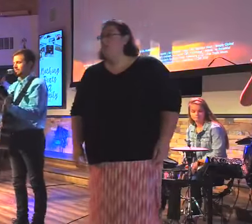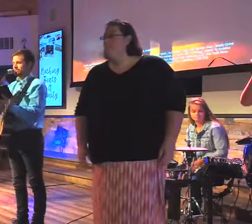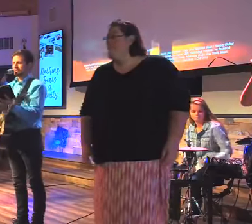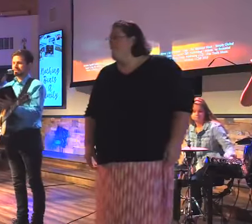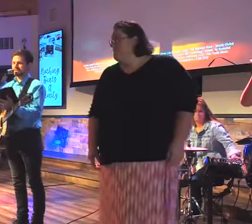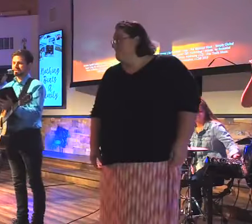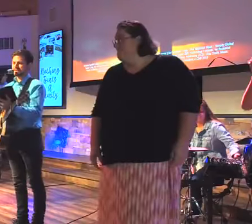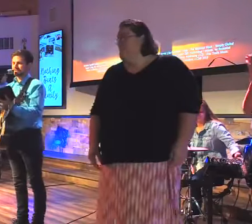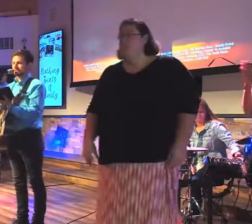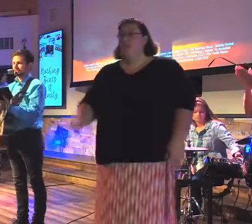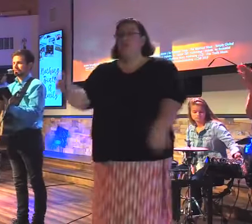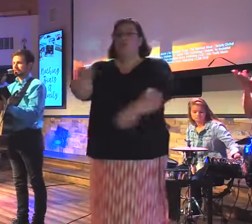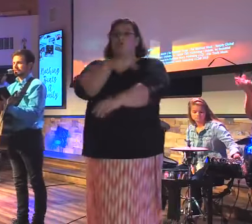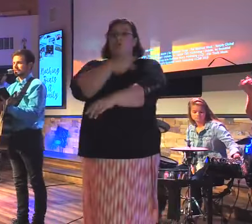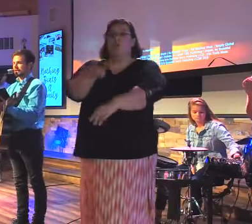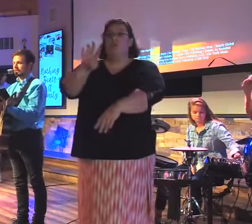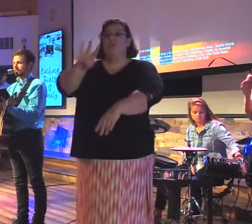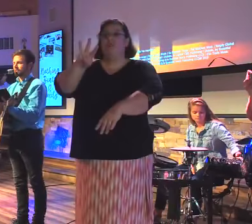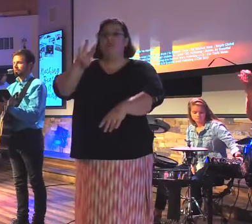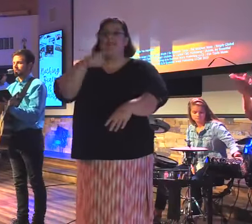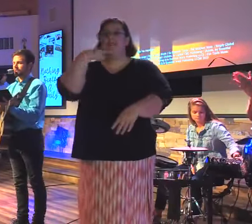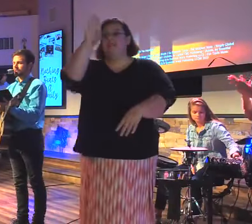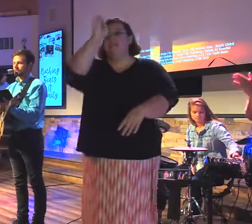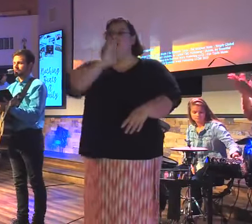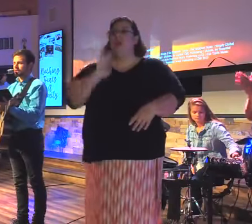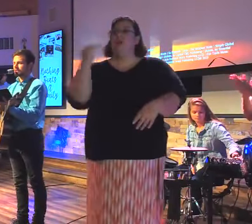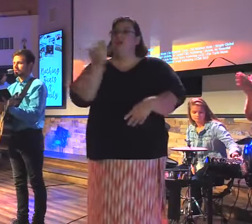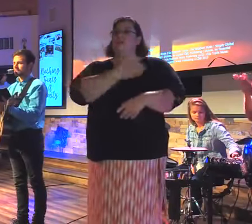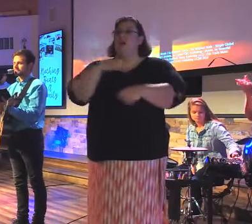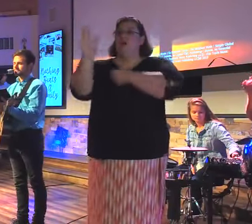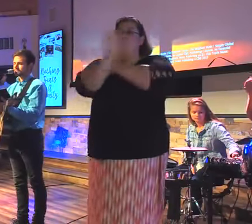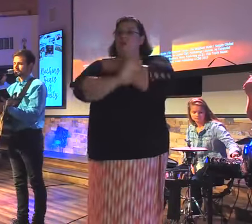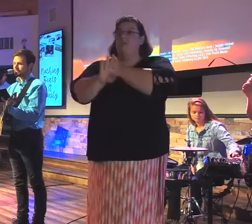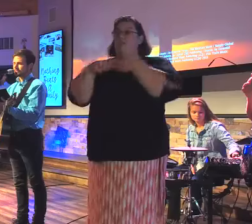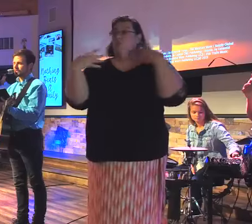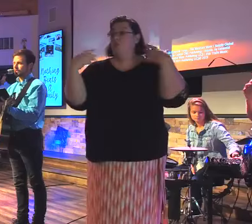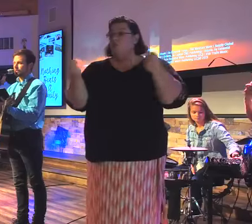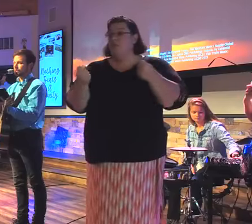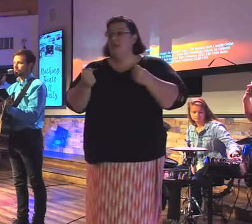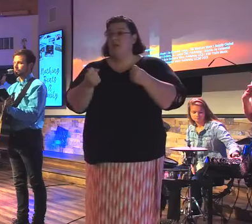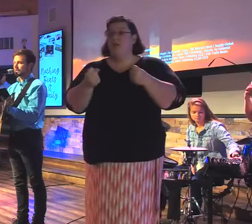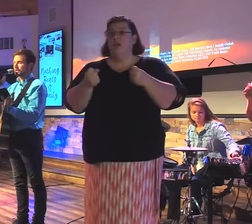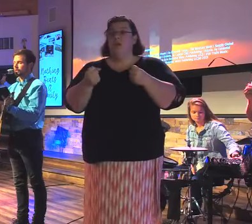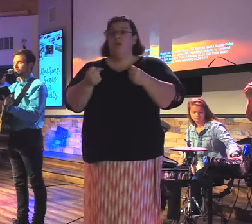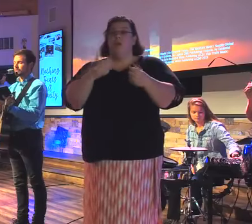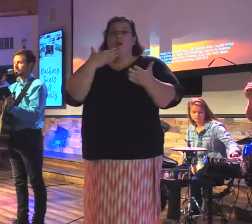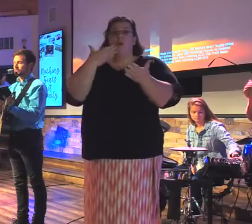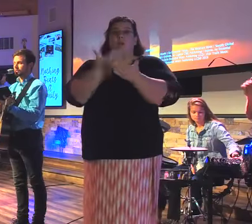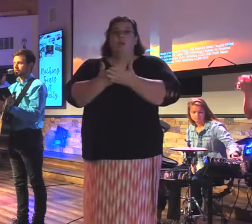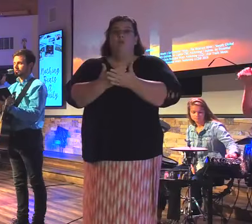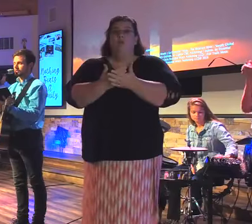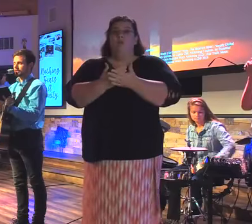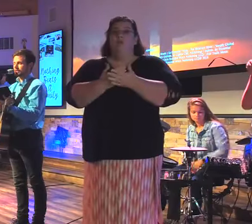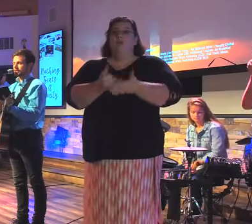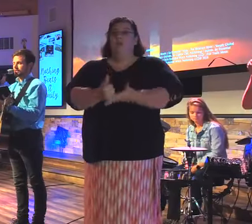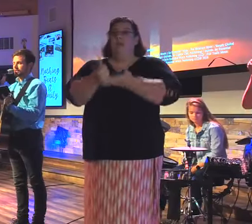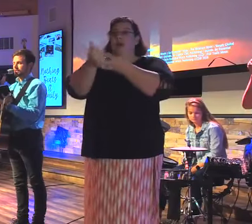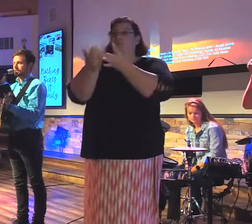Psalm 46 says that God is our refuge and strength, a well-proven help in